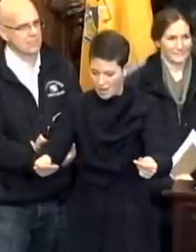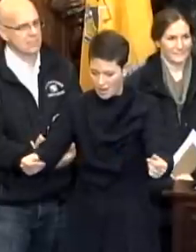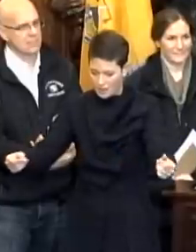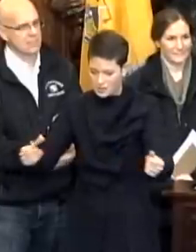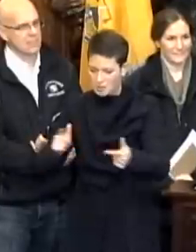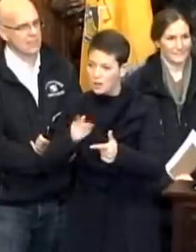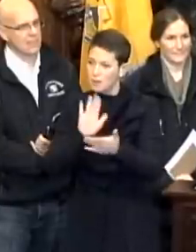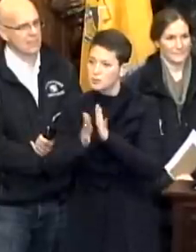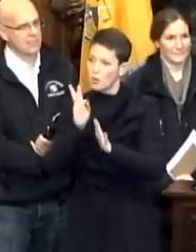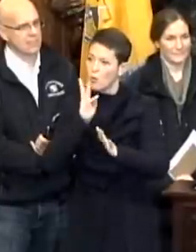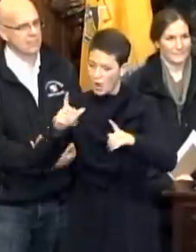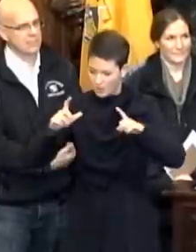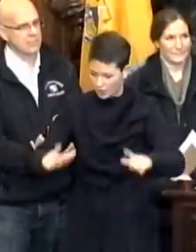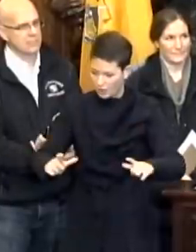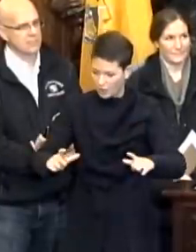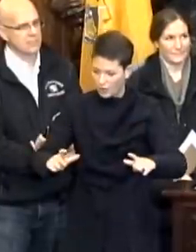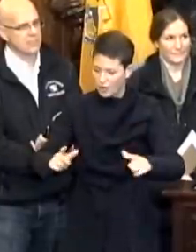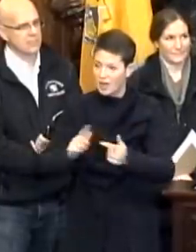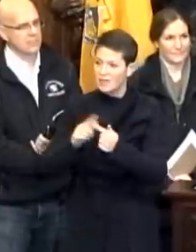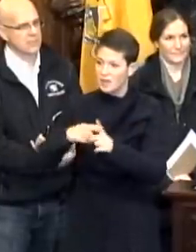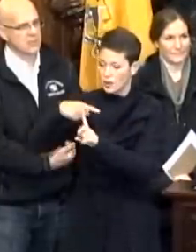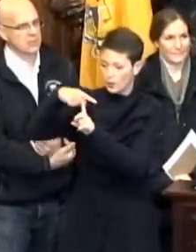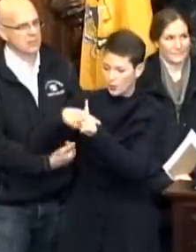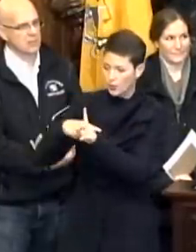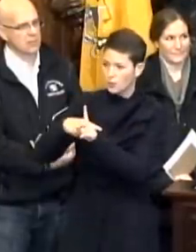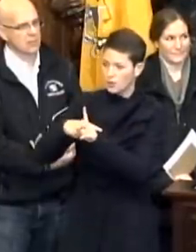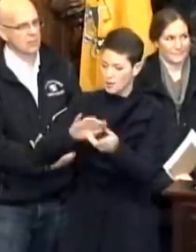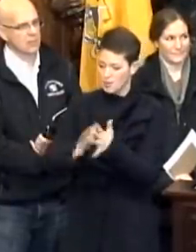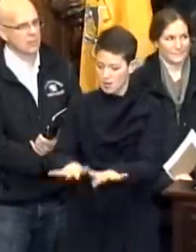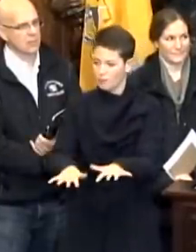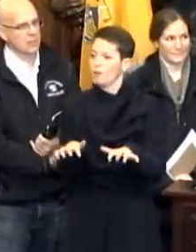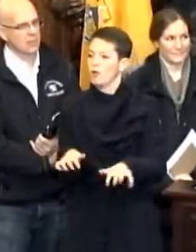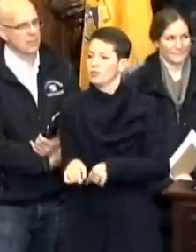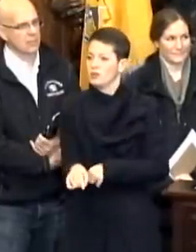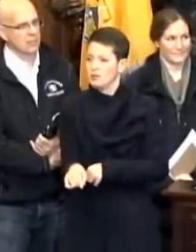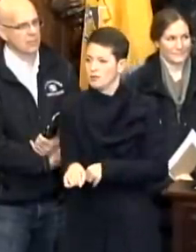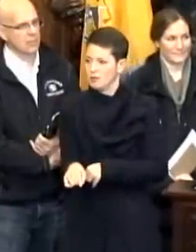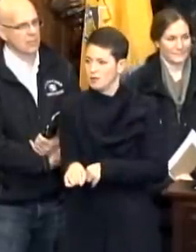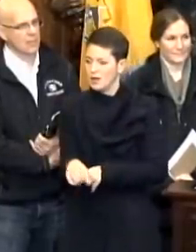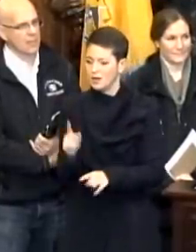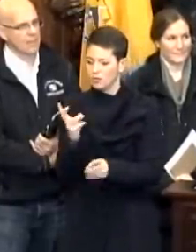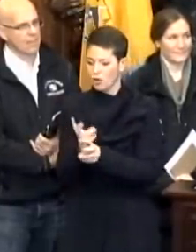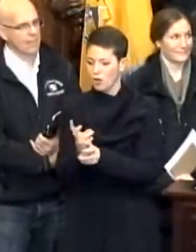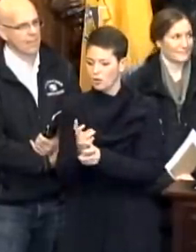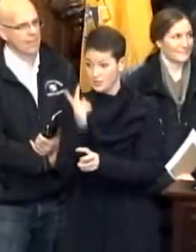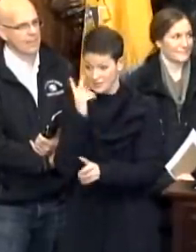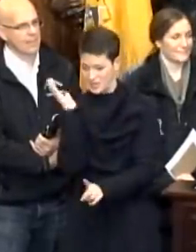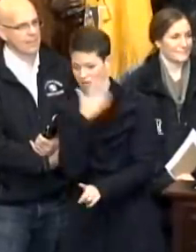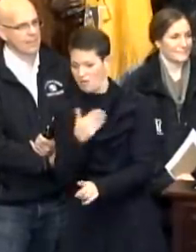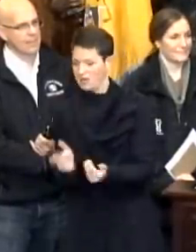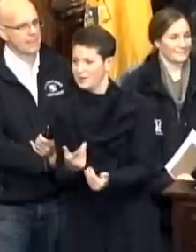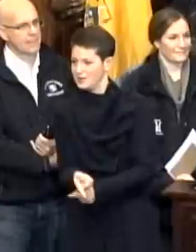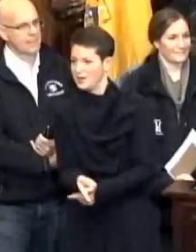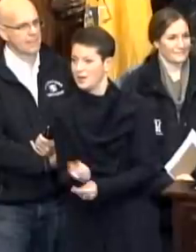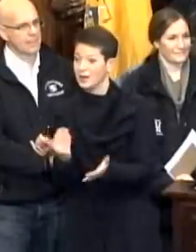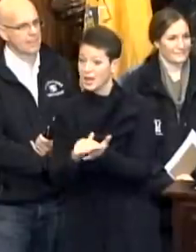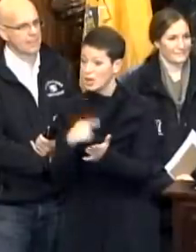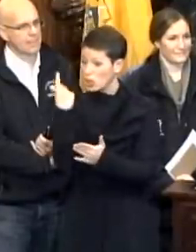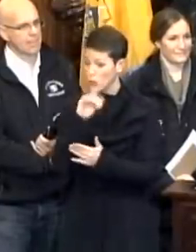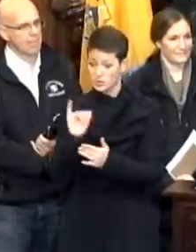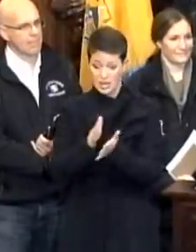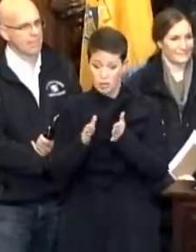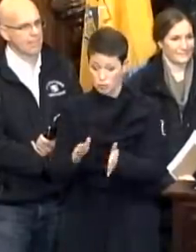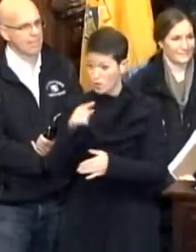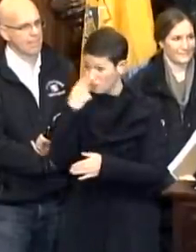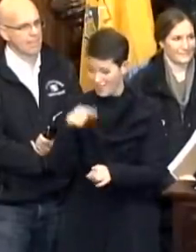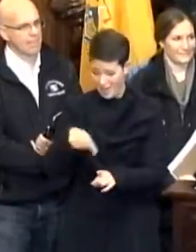puddle of water, and then with rapid freezing overnight, it freezes solid. So black ice just looks like plain roadway,